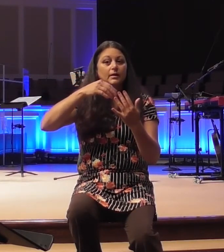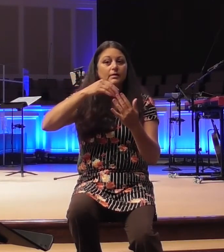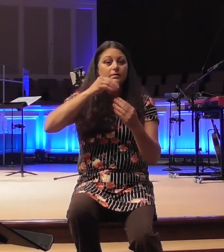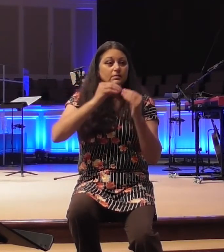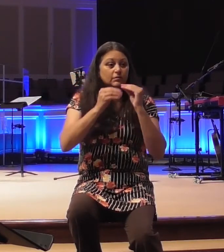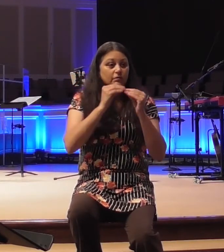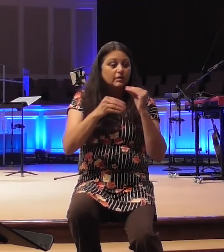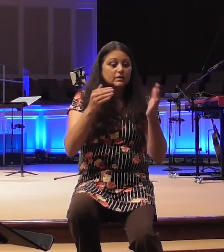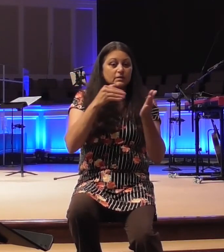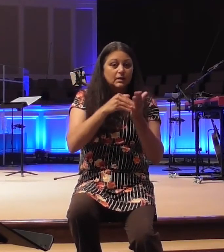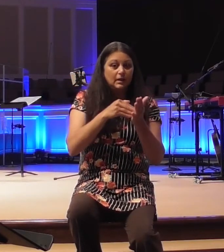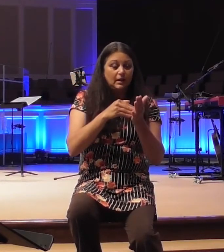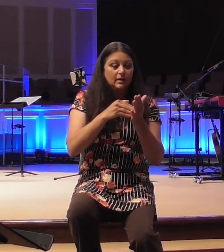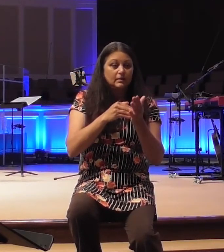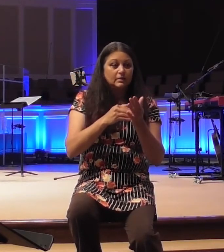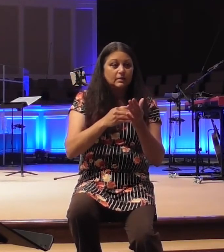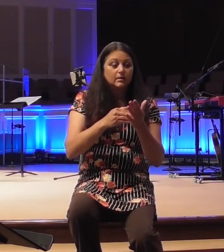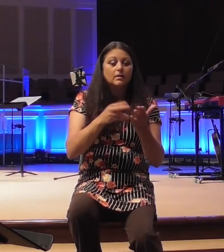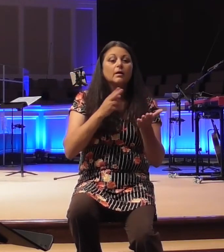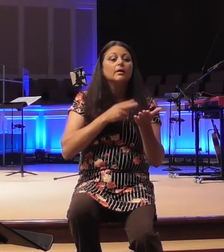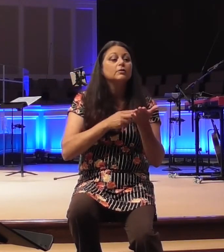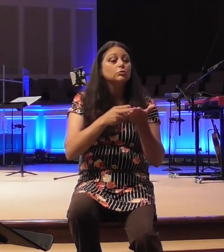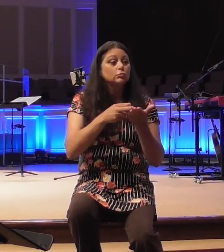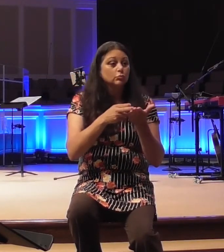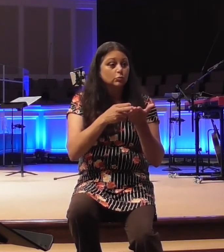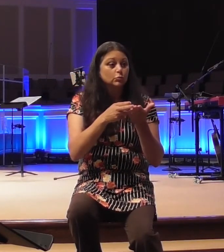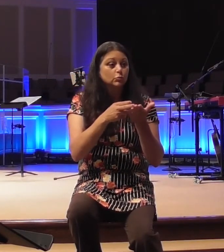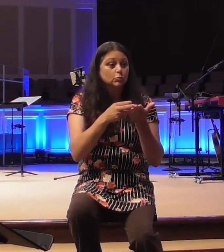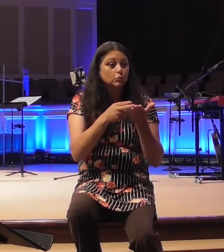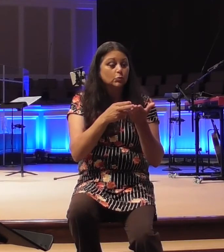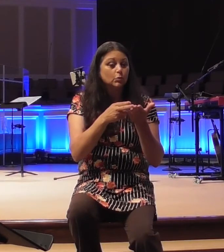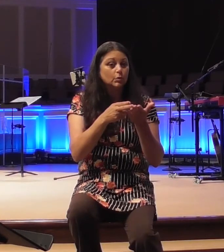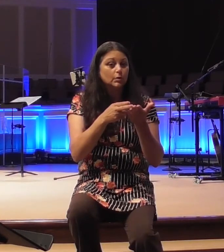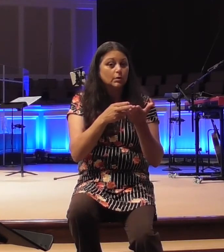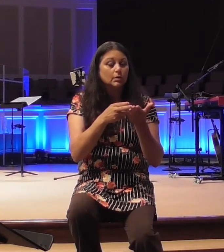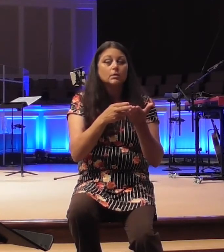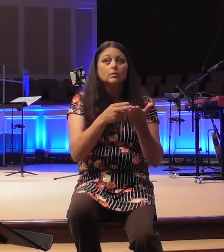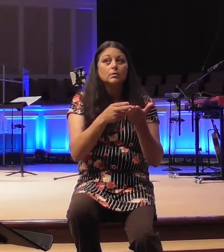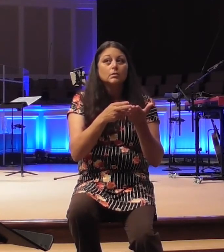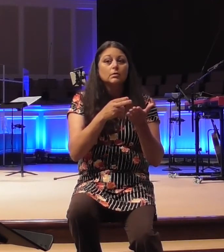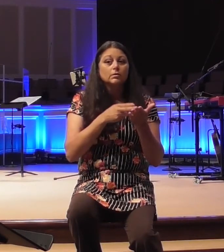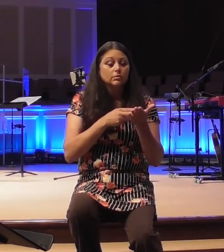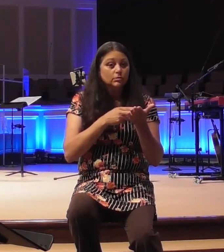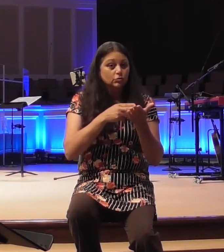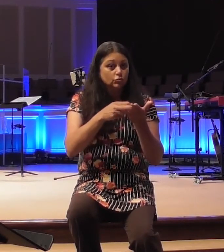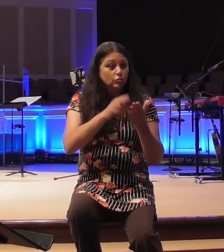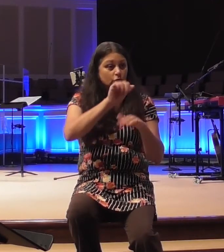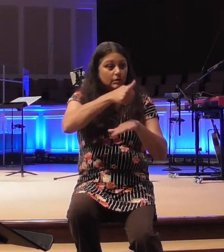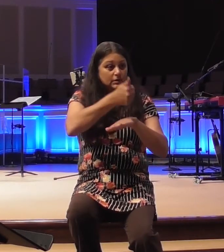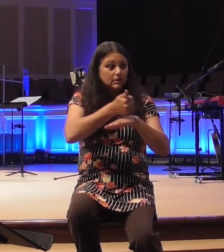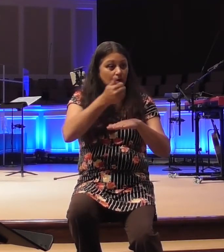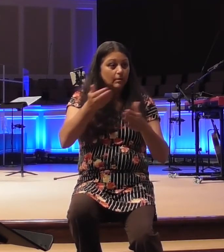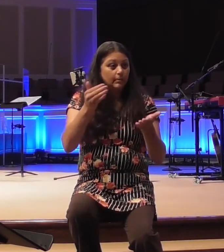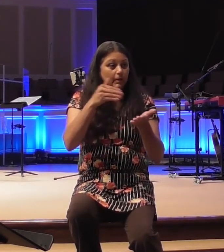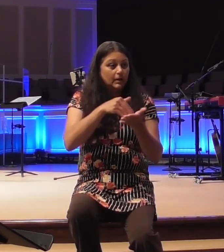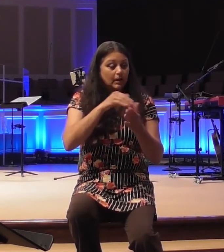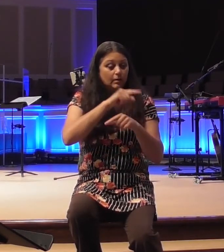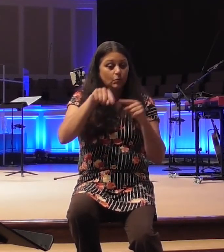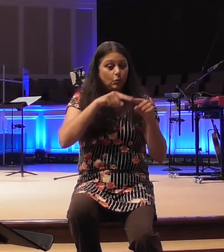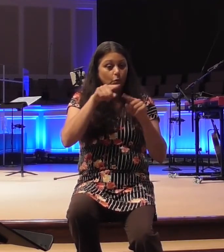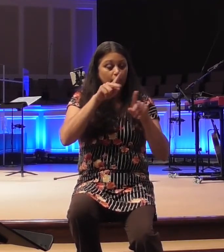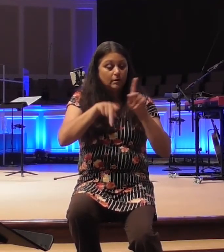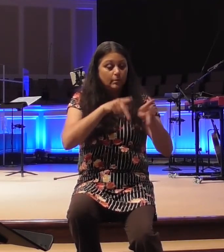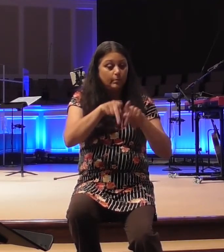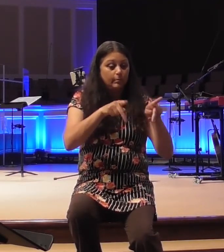when we remember what's foundational. The people turn from building the altar to building the rest of the temple and the